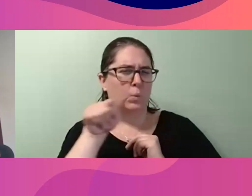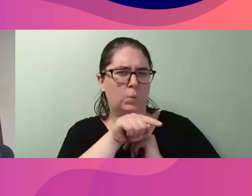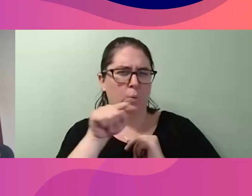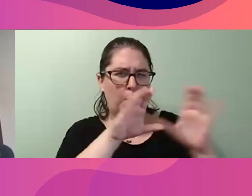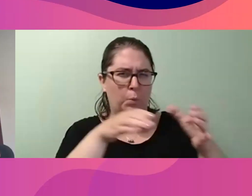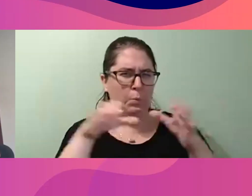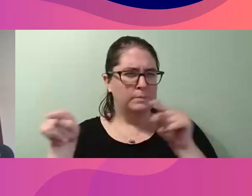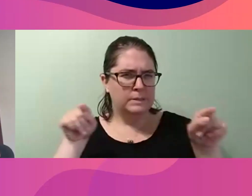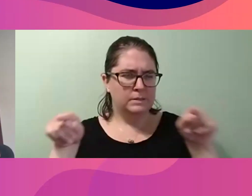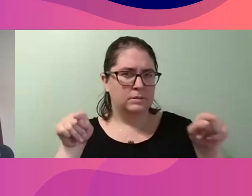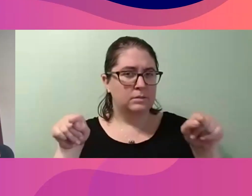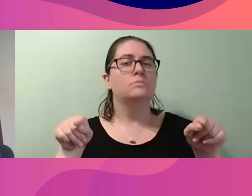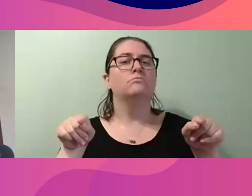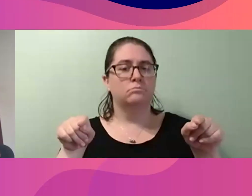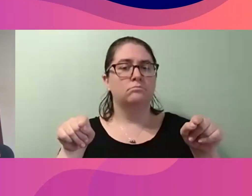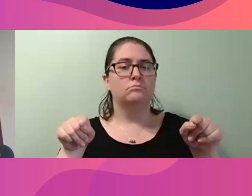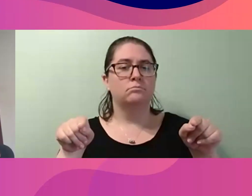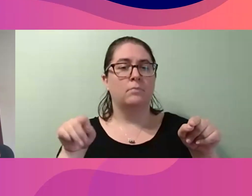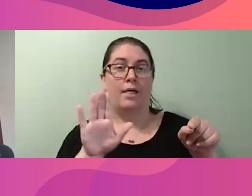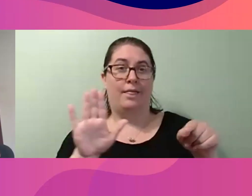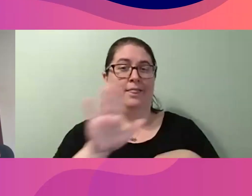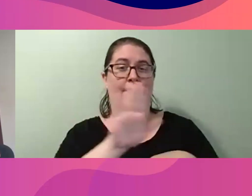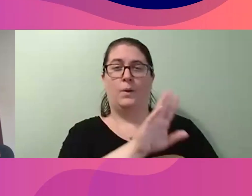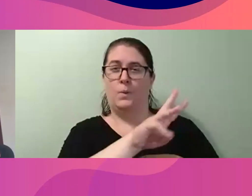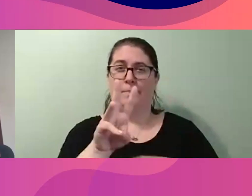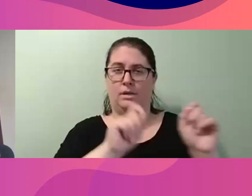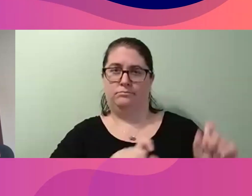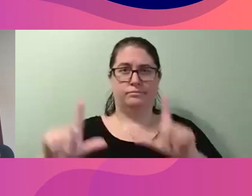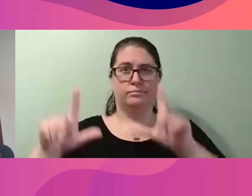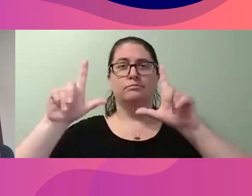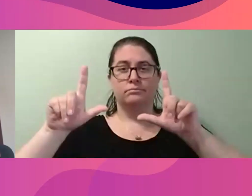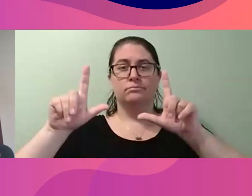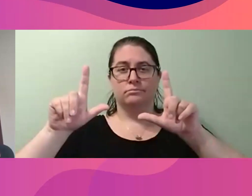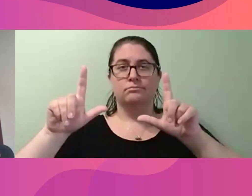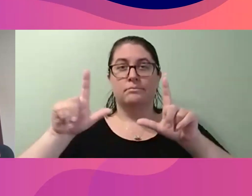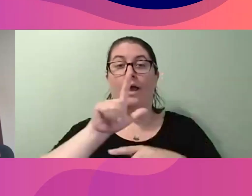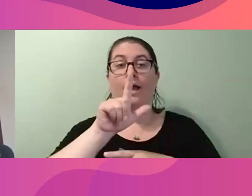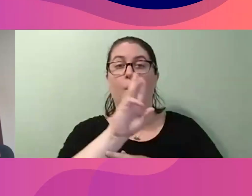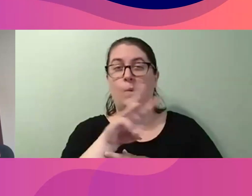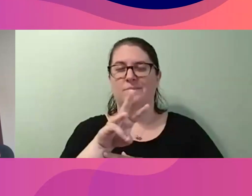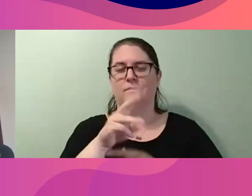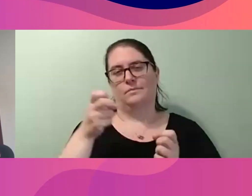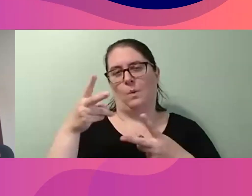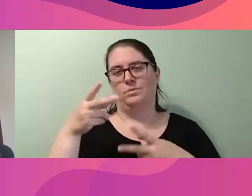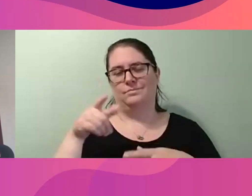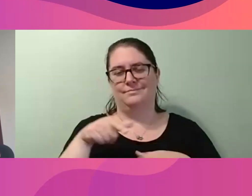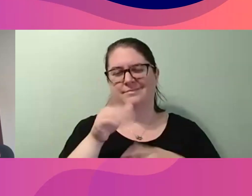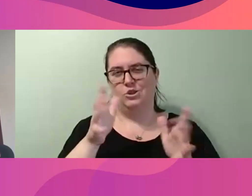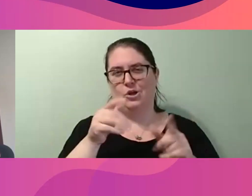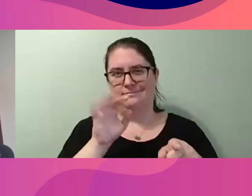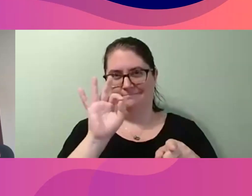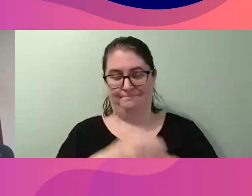and the Knowledge Hub, please access their websites, and those links are posted in the chat.